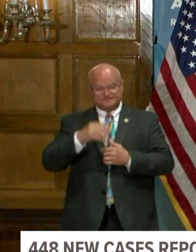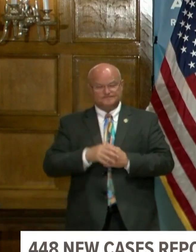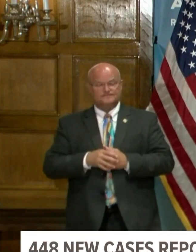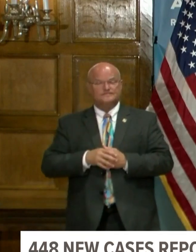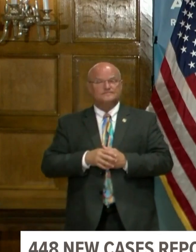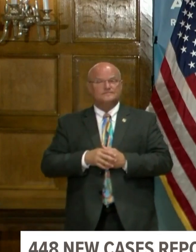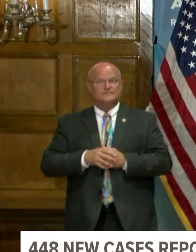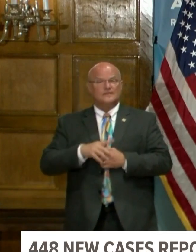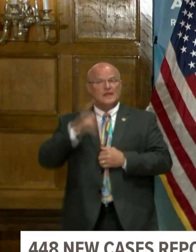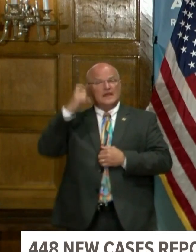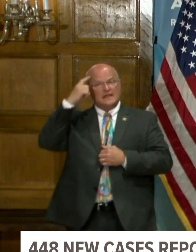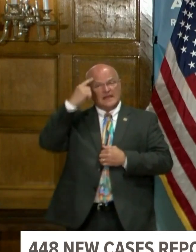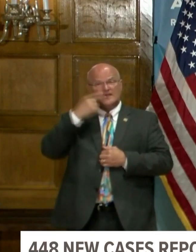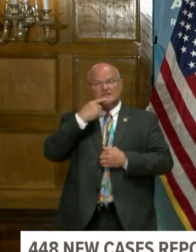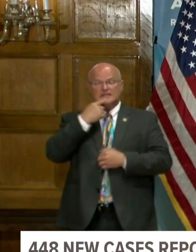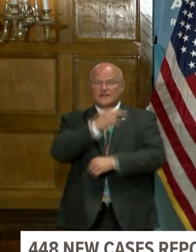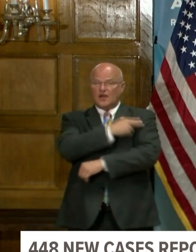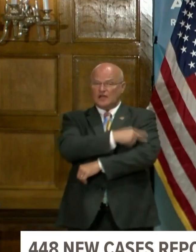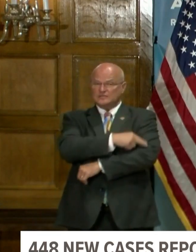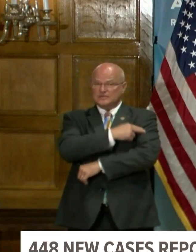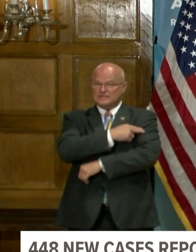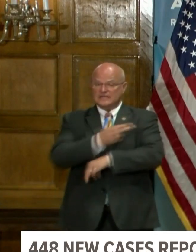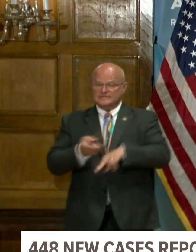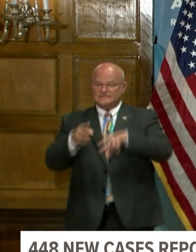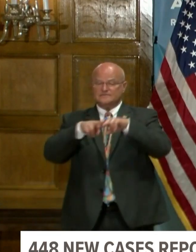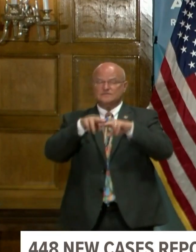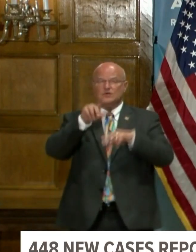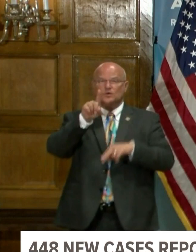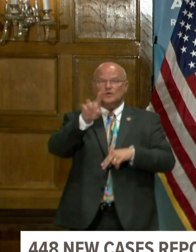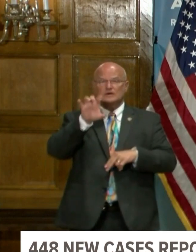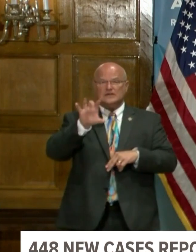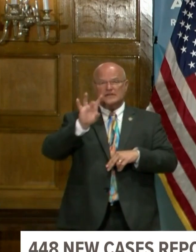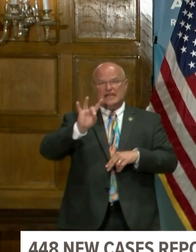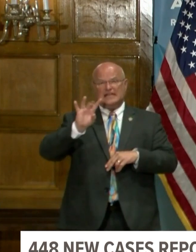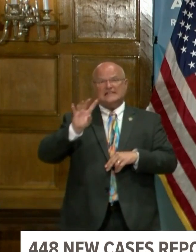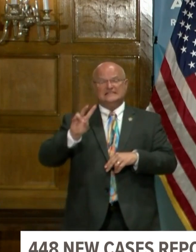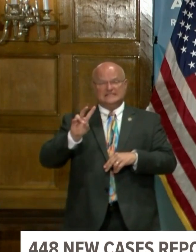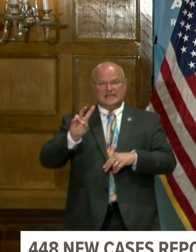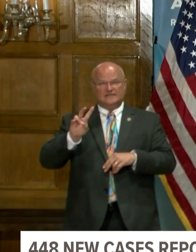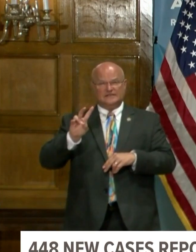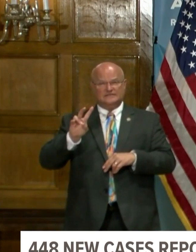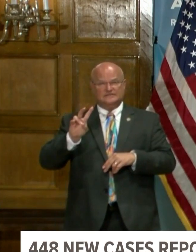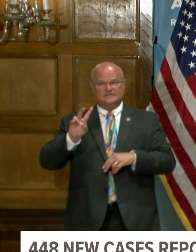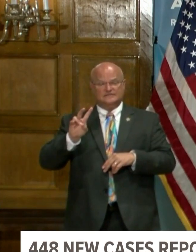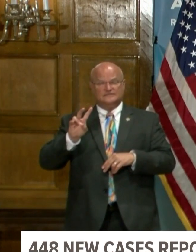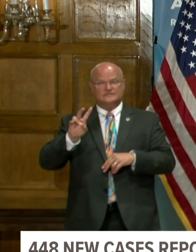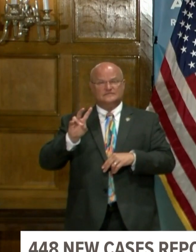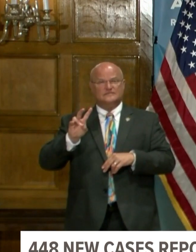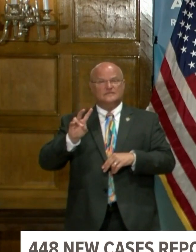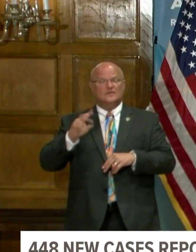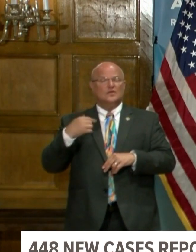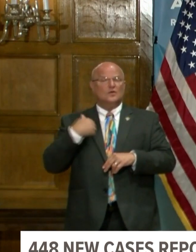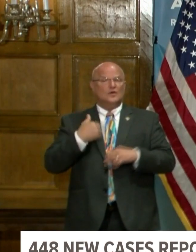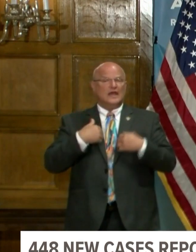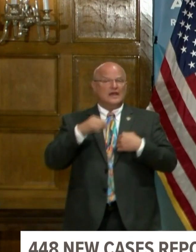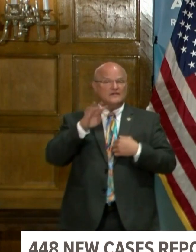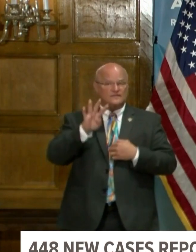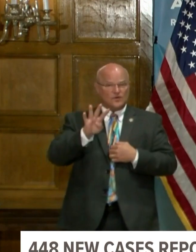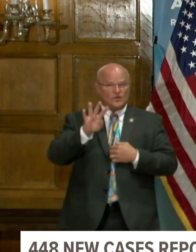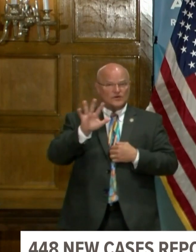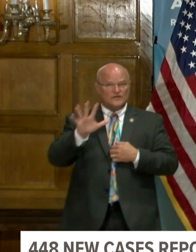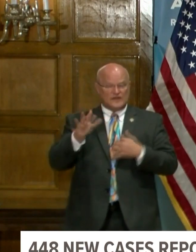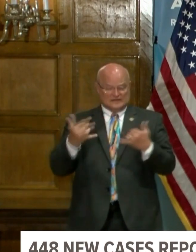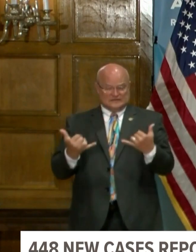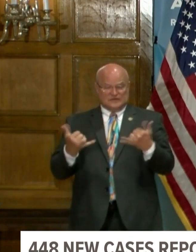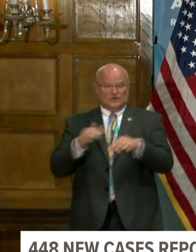The governor's already mentioned our hospitalizations, 187, net gain of 6 from yesterday. We have 45 who